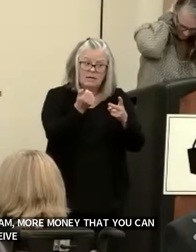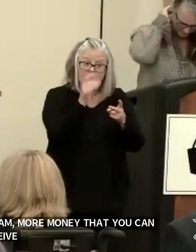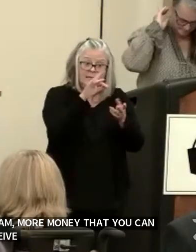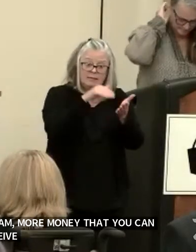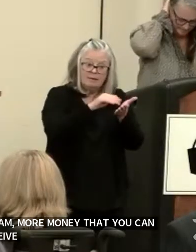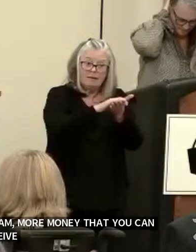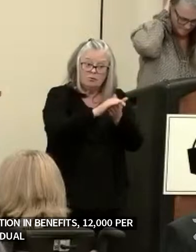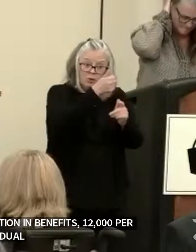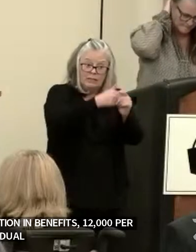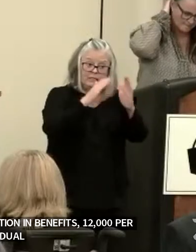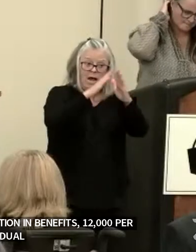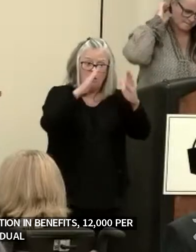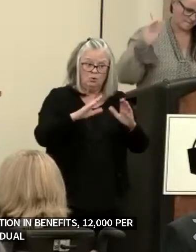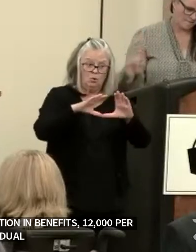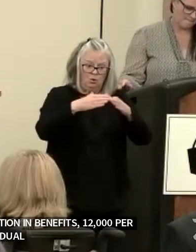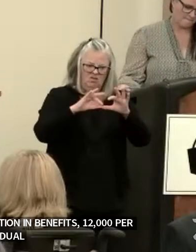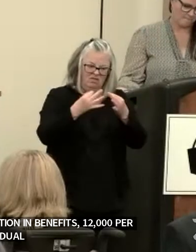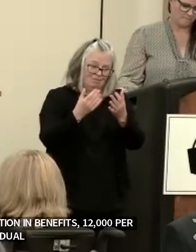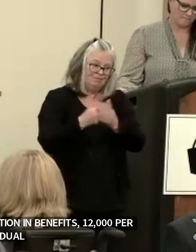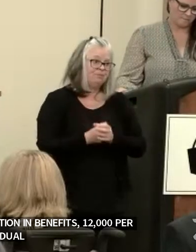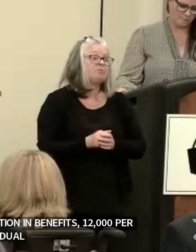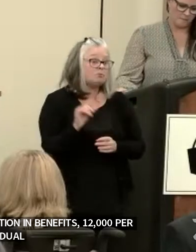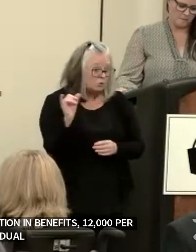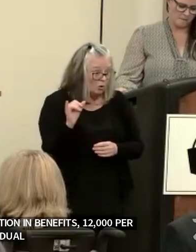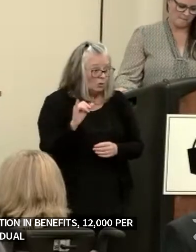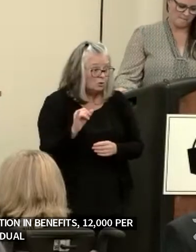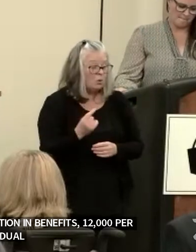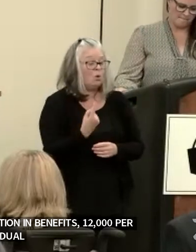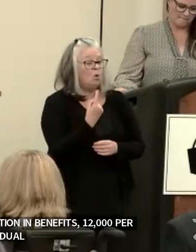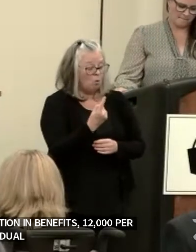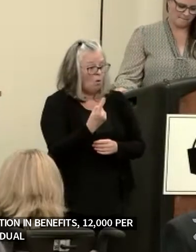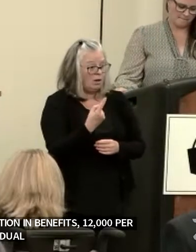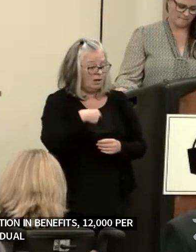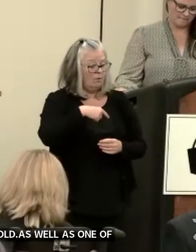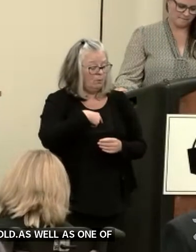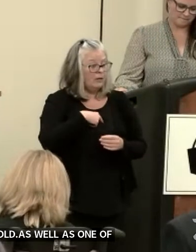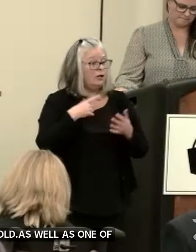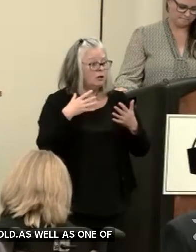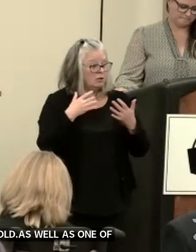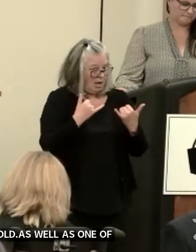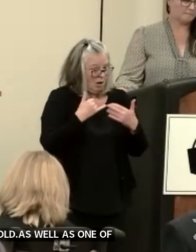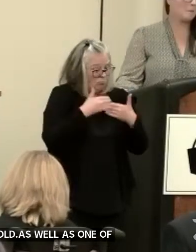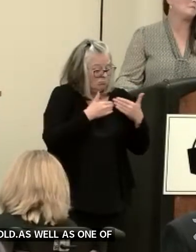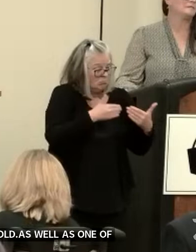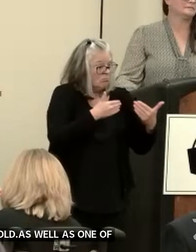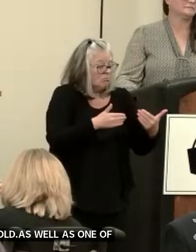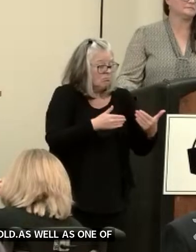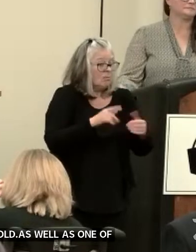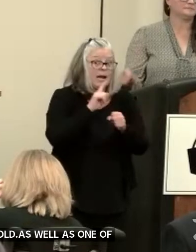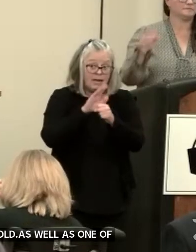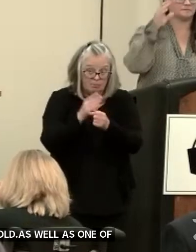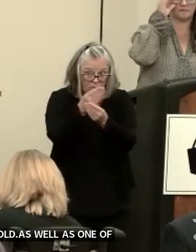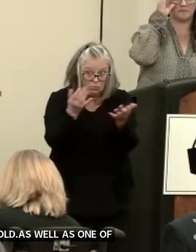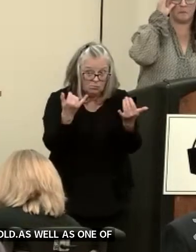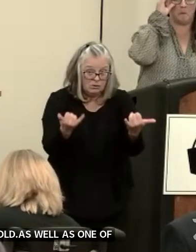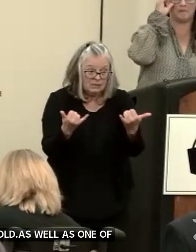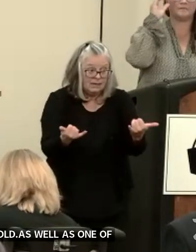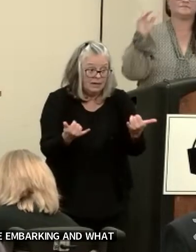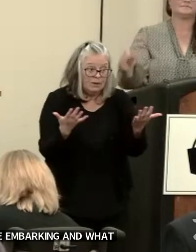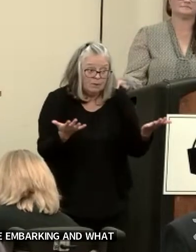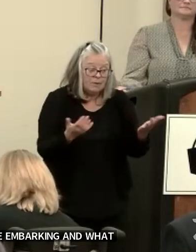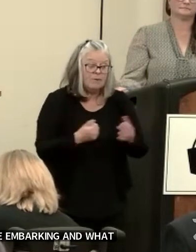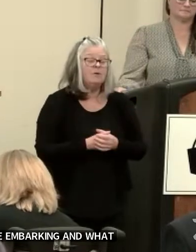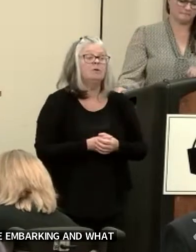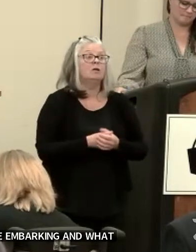$18,000 per household, as well as one of the things that we are embarking, and what I would commit to you today is that